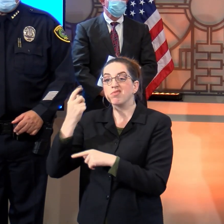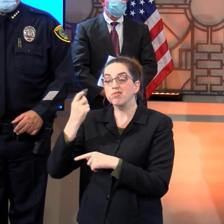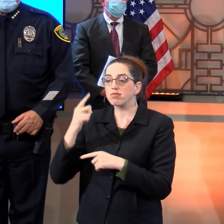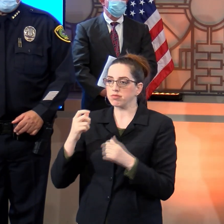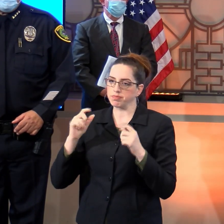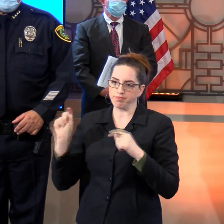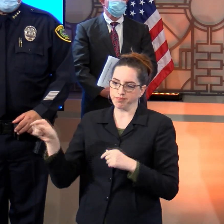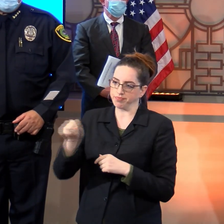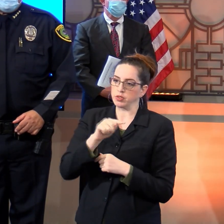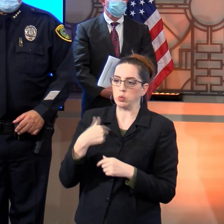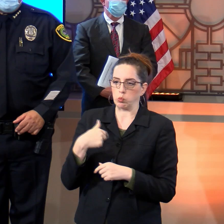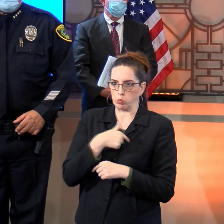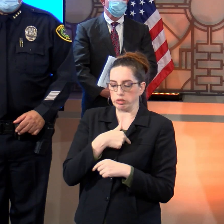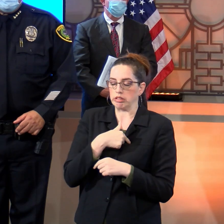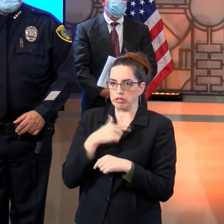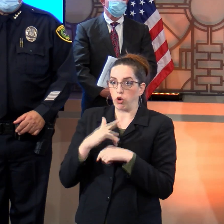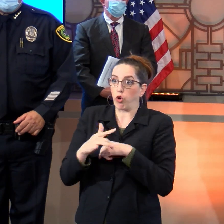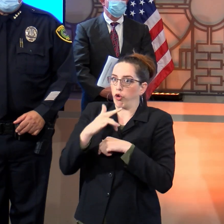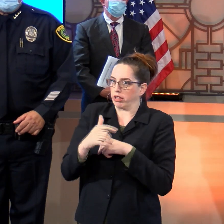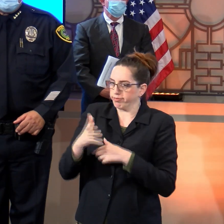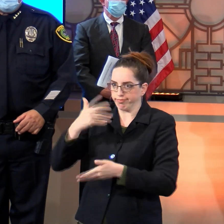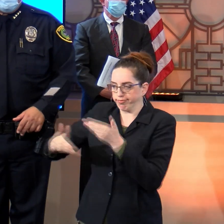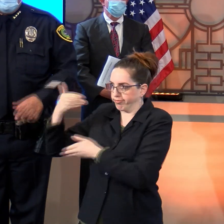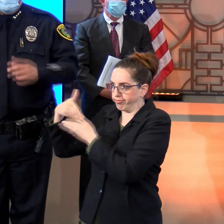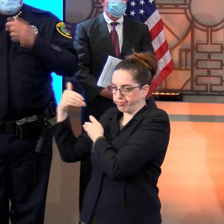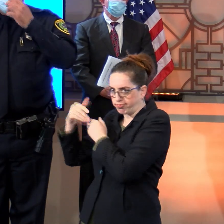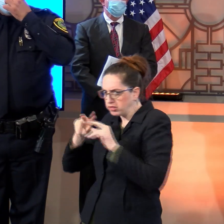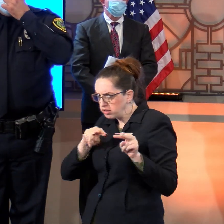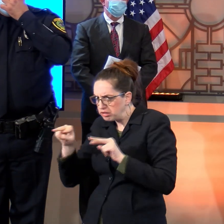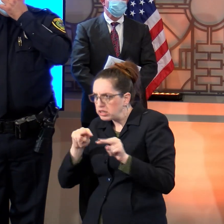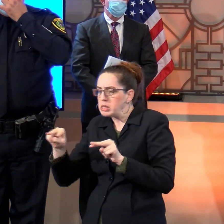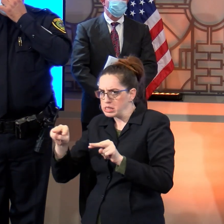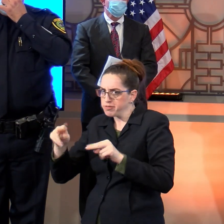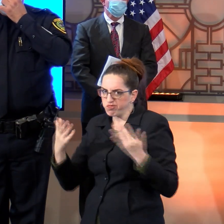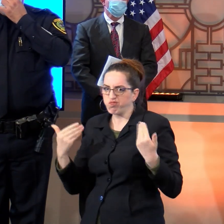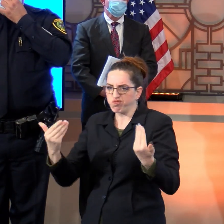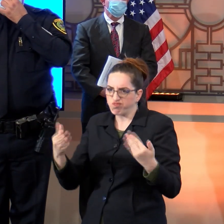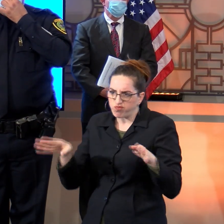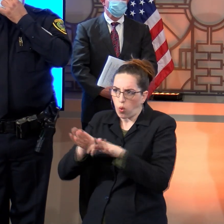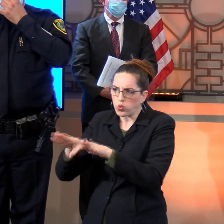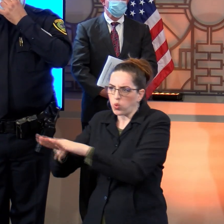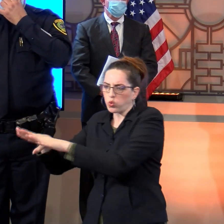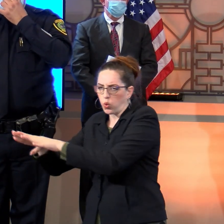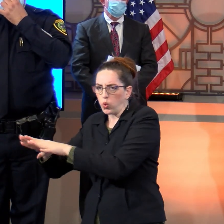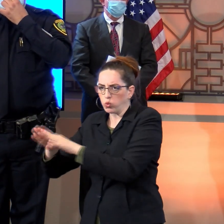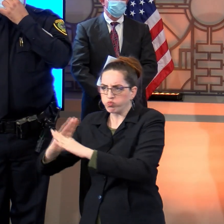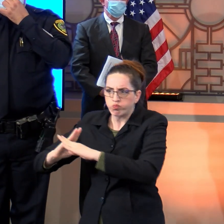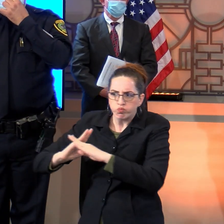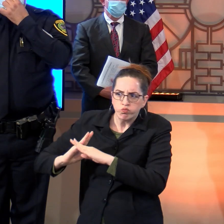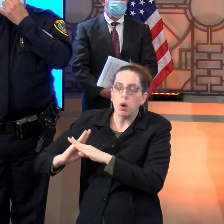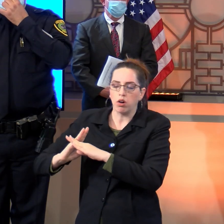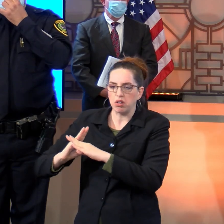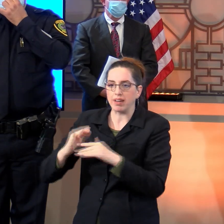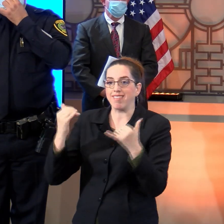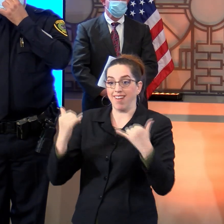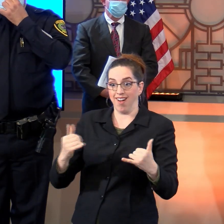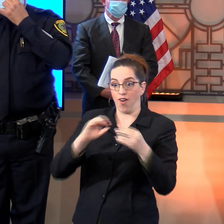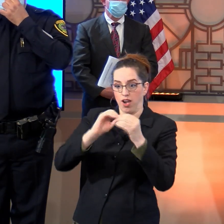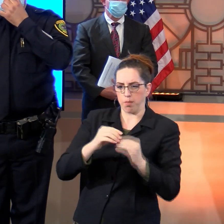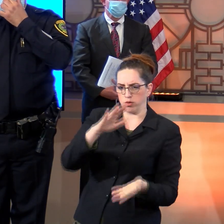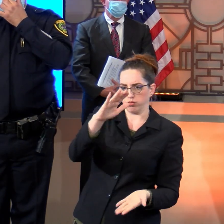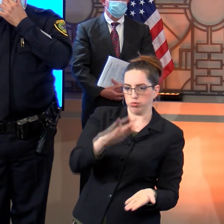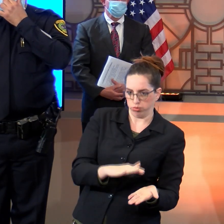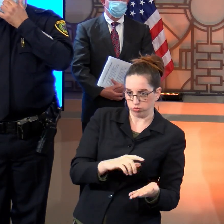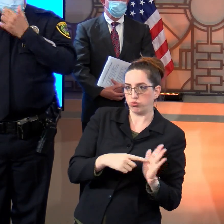many others, we took steps very early to shut down, and I think the numbers reflect those collective actions